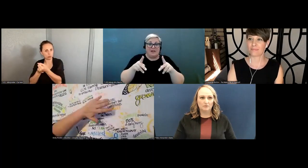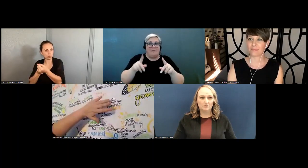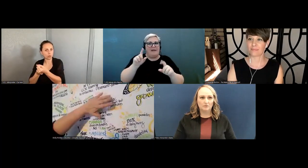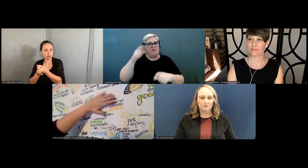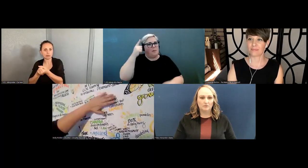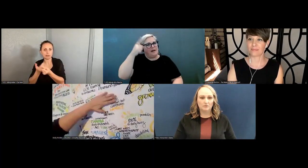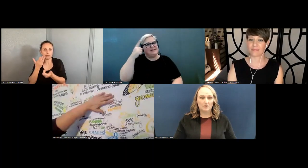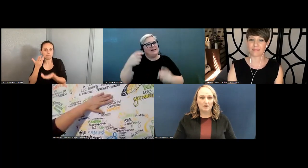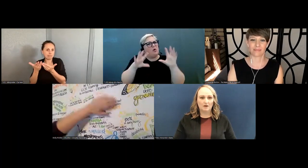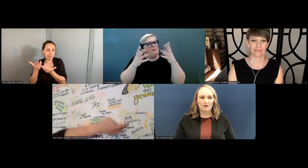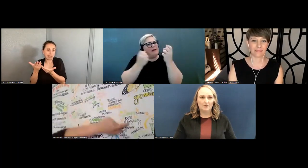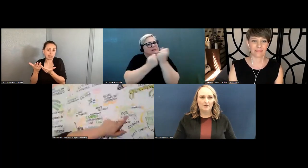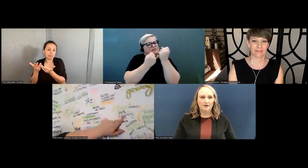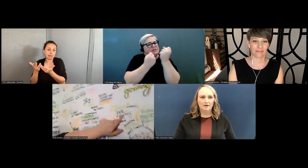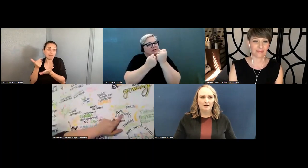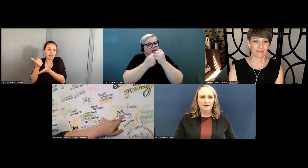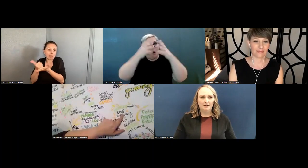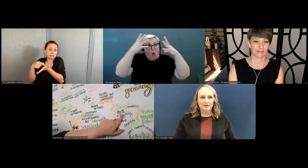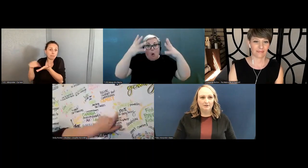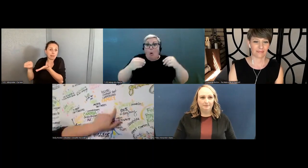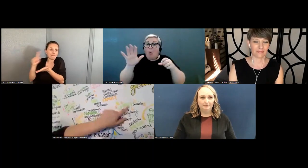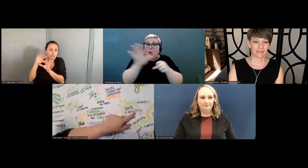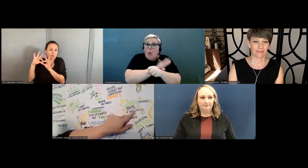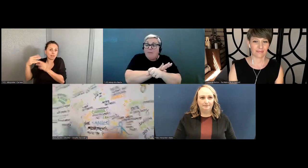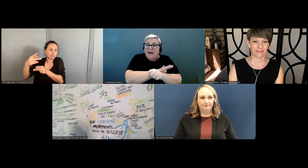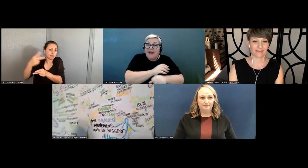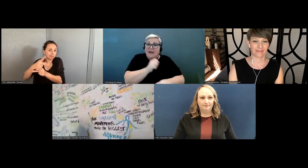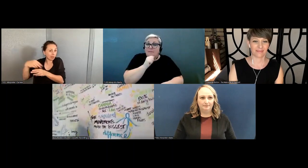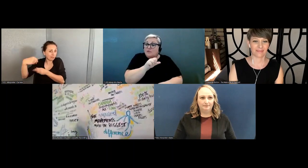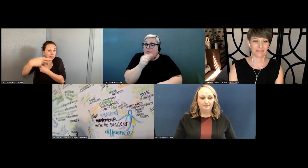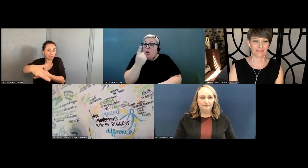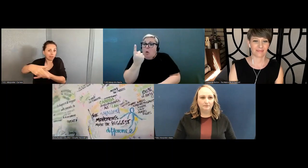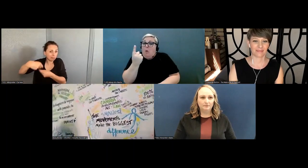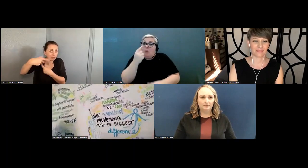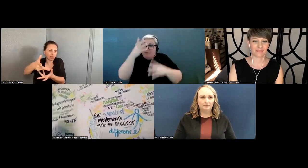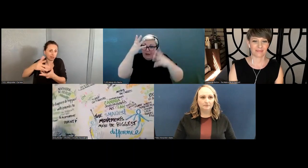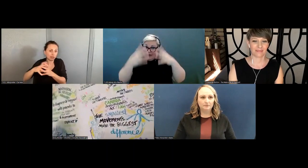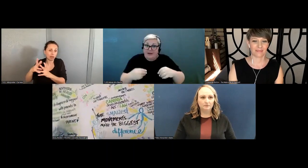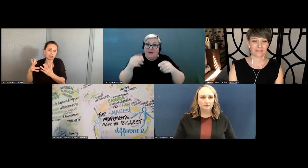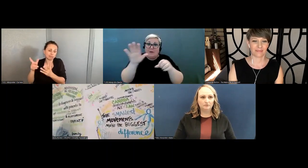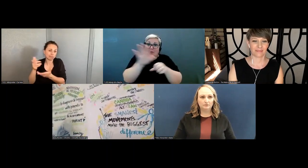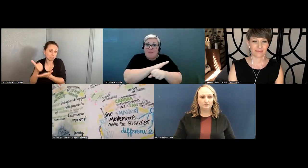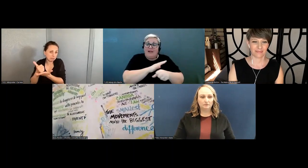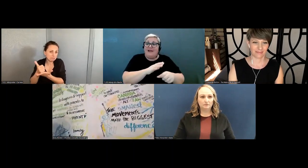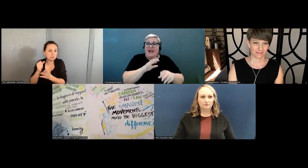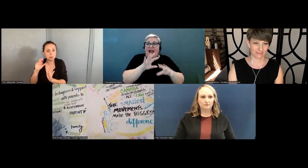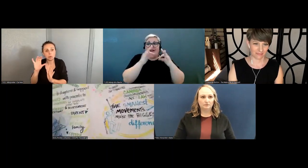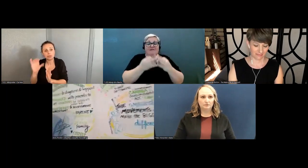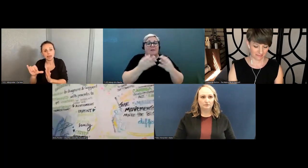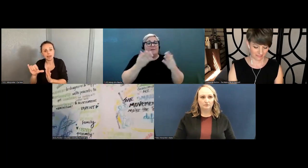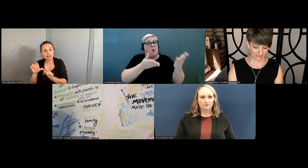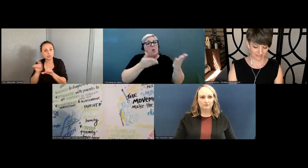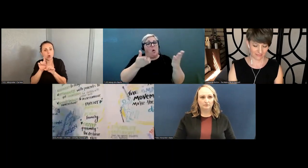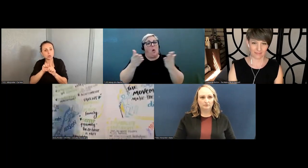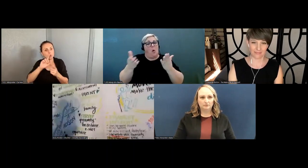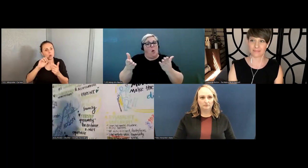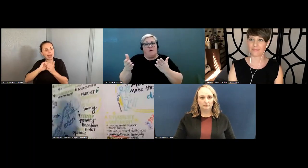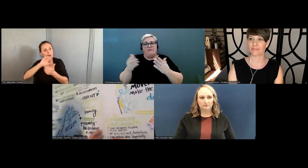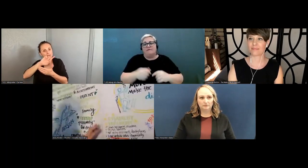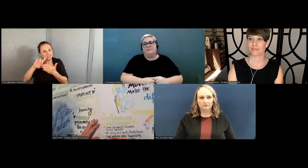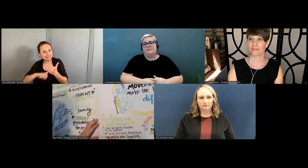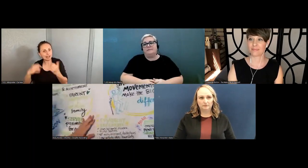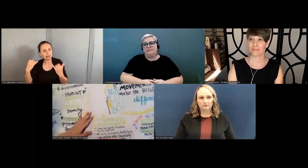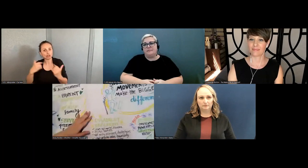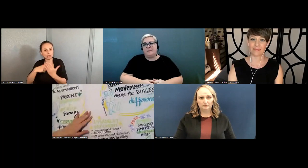maybe compensates families, because as we see, they're providing so much need. And that's just also in the design of